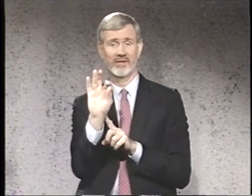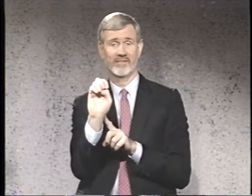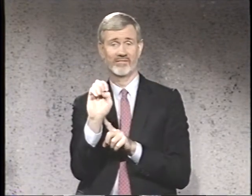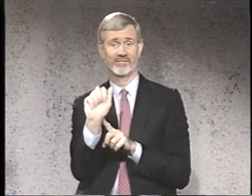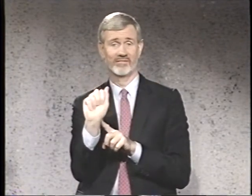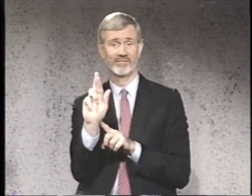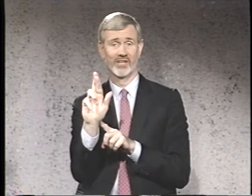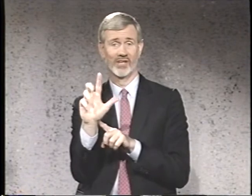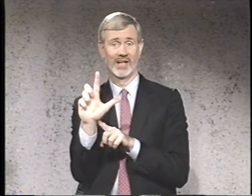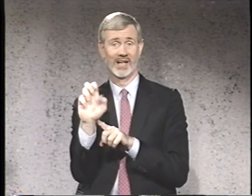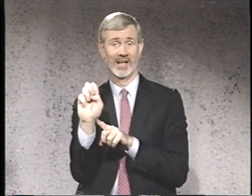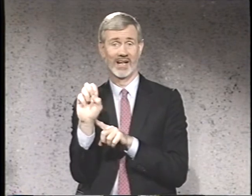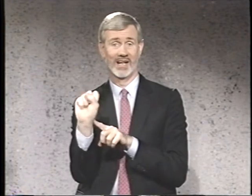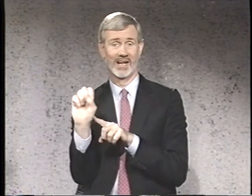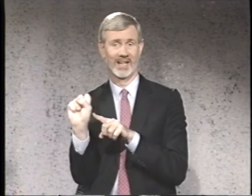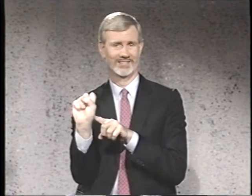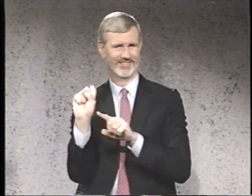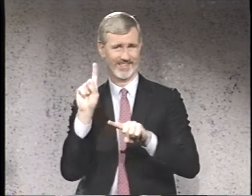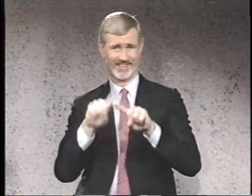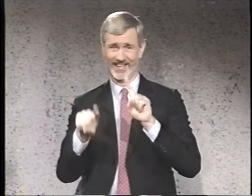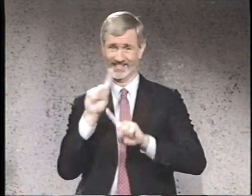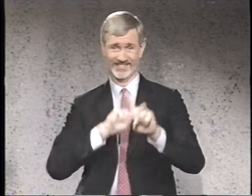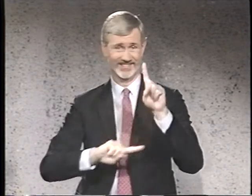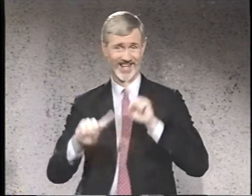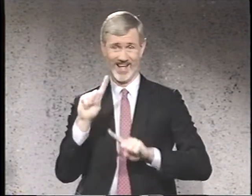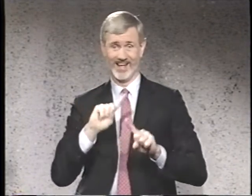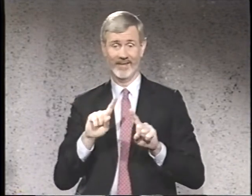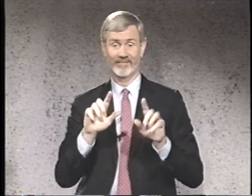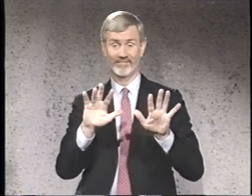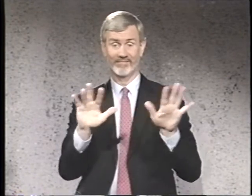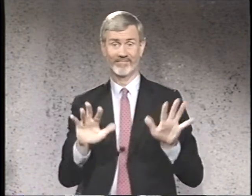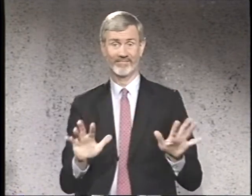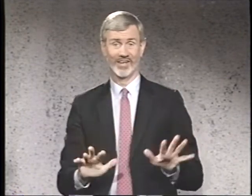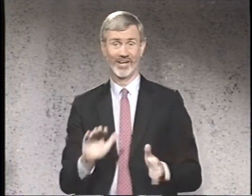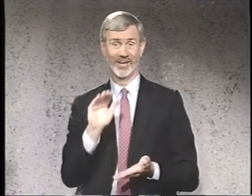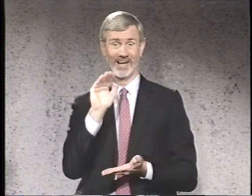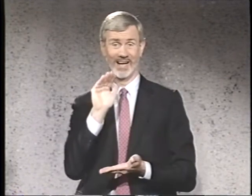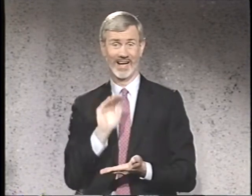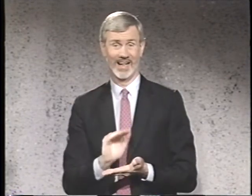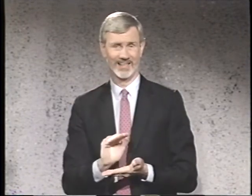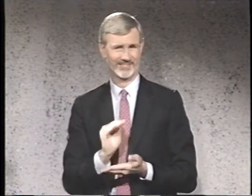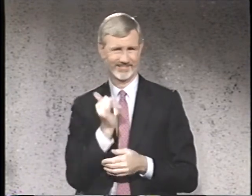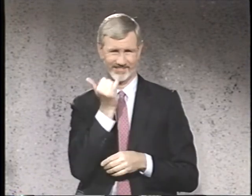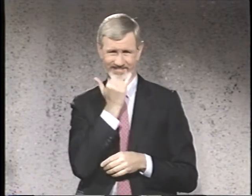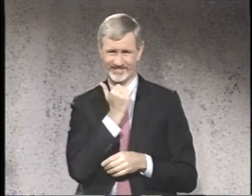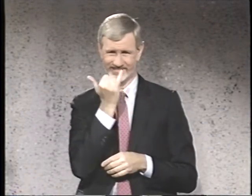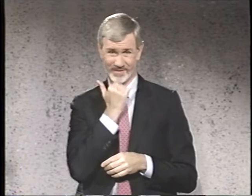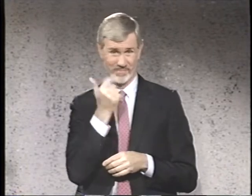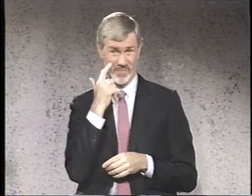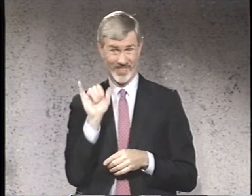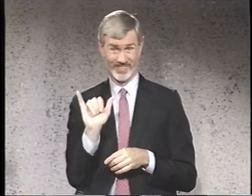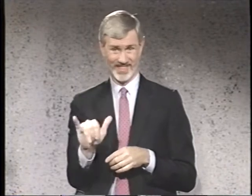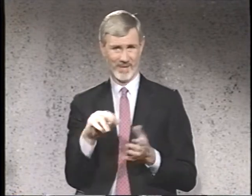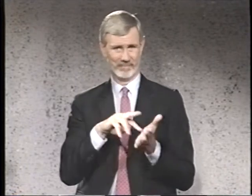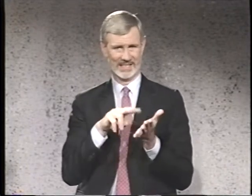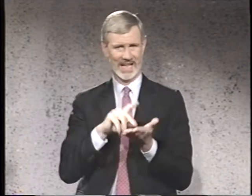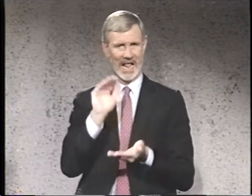word fearless can't be signed fear and less, because that